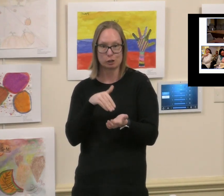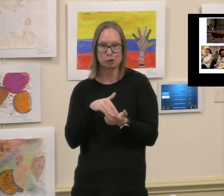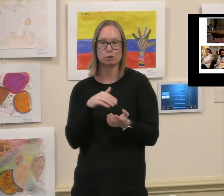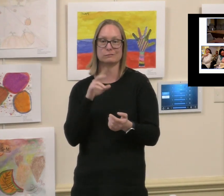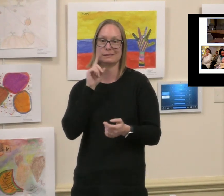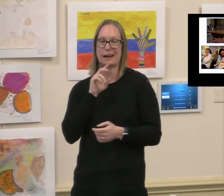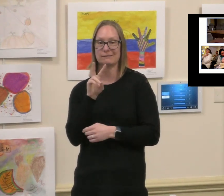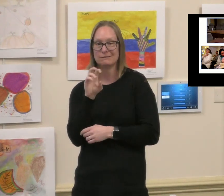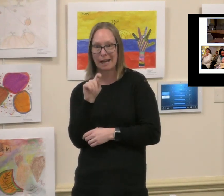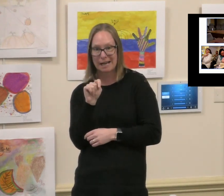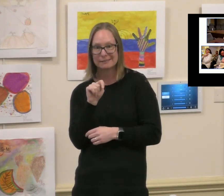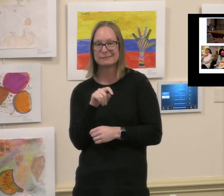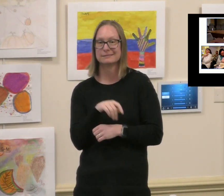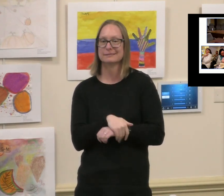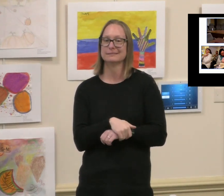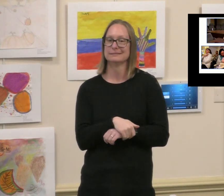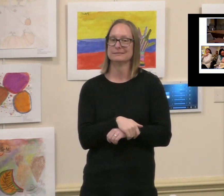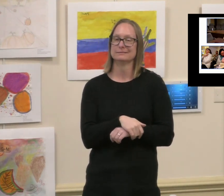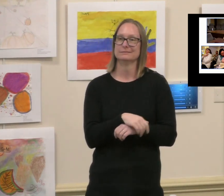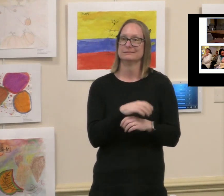or perhaps a deaf doctor, a deaf vet.